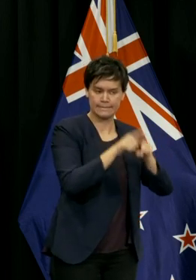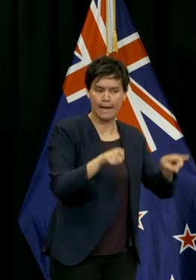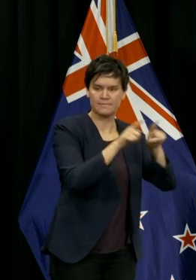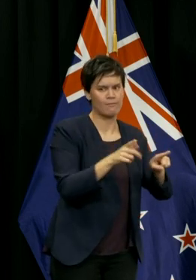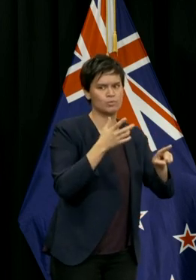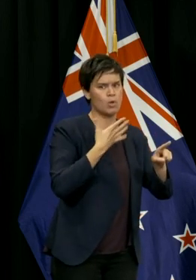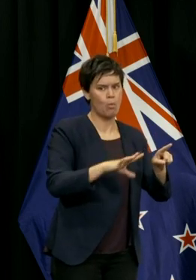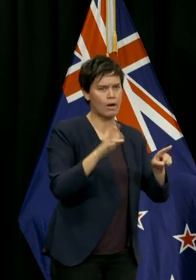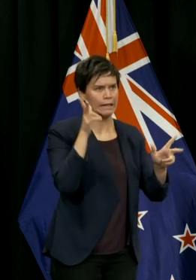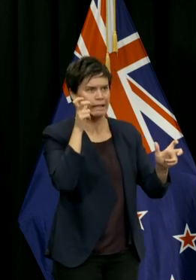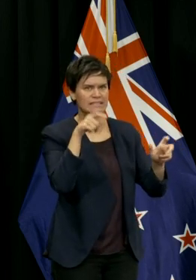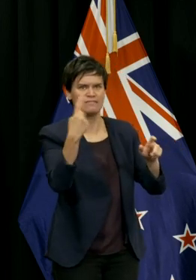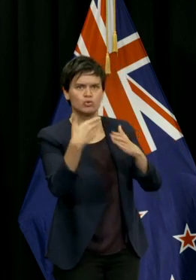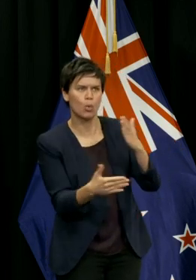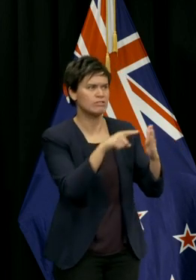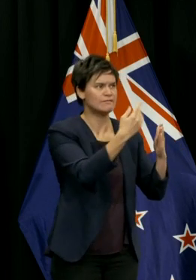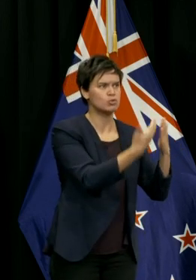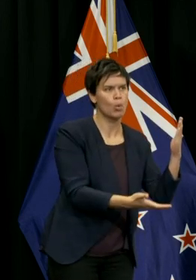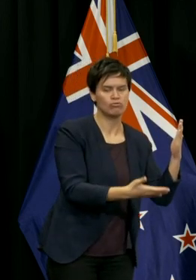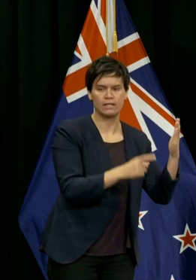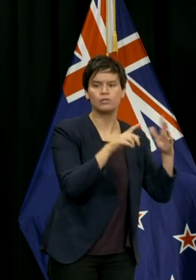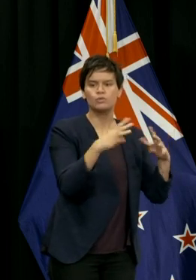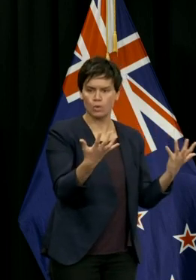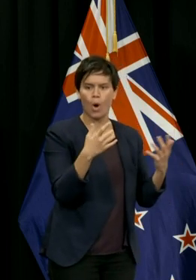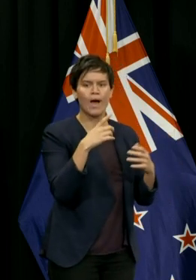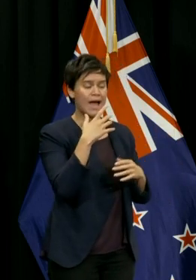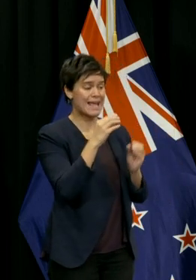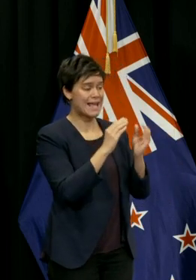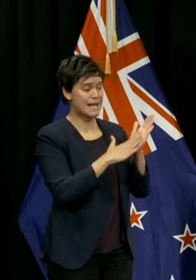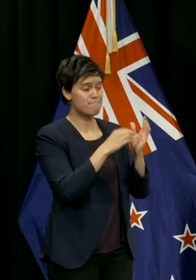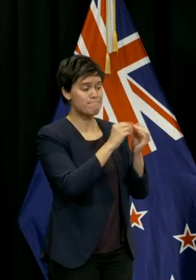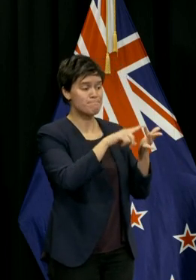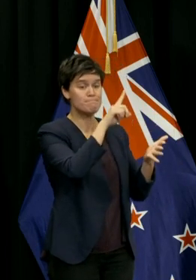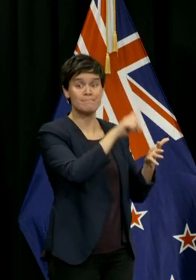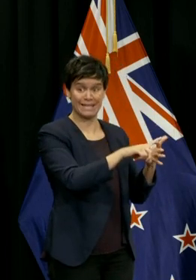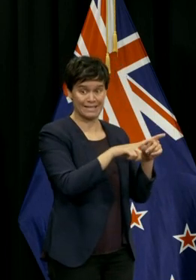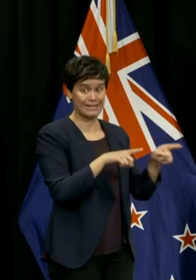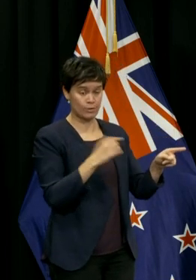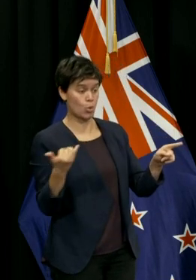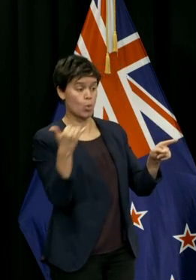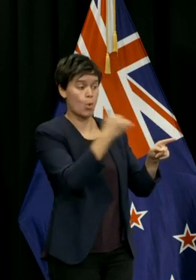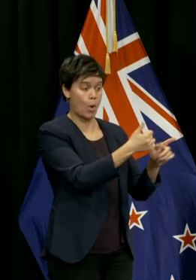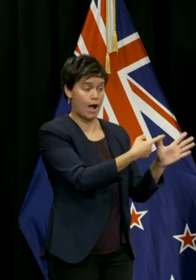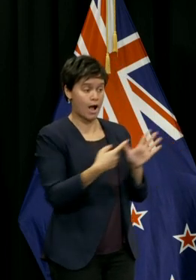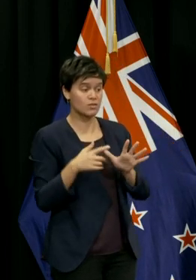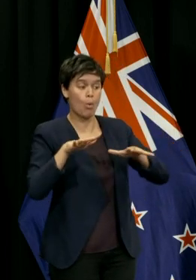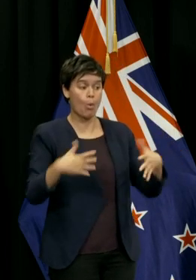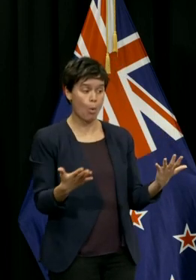provided that are coming through either via email or phone. And MPs have those contact details too, so that they can assist